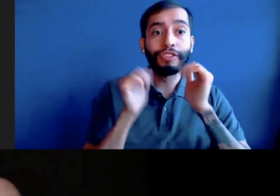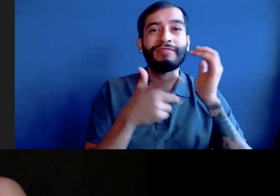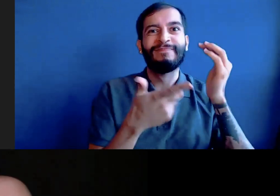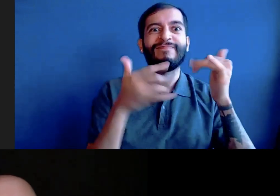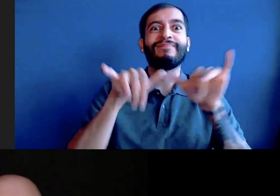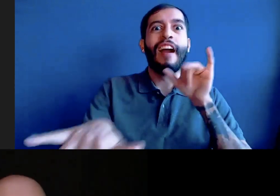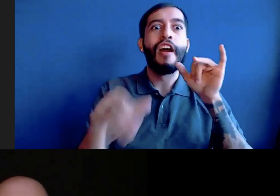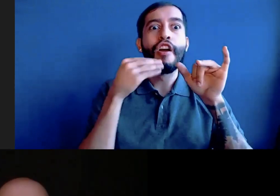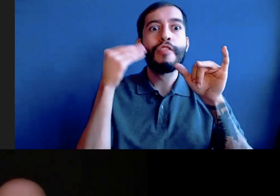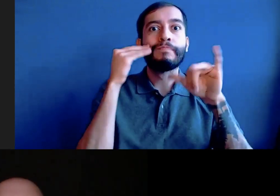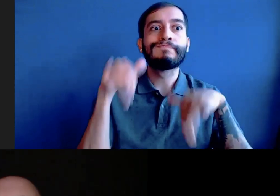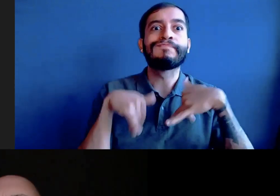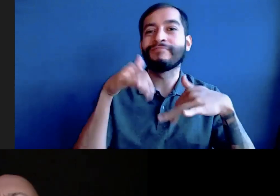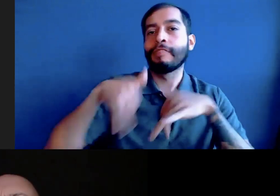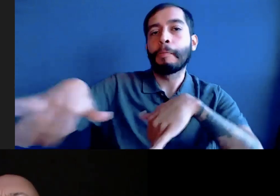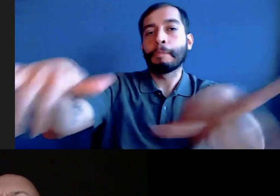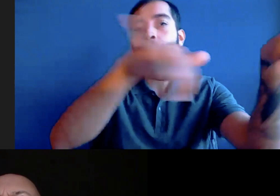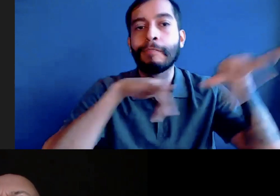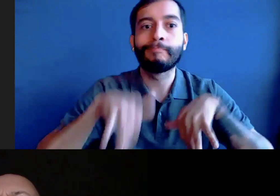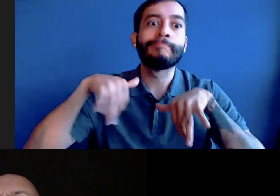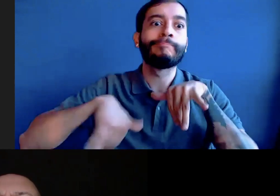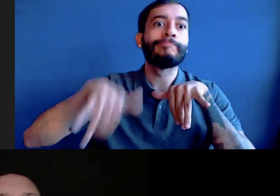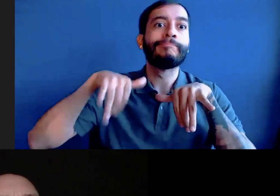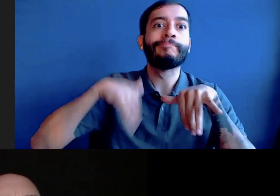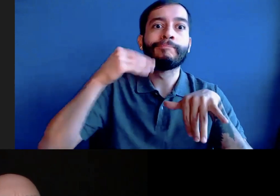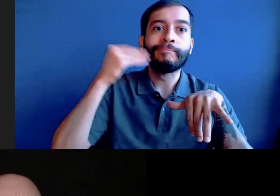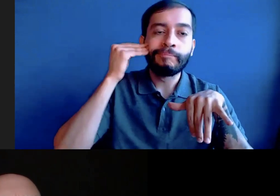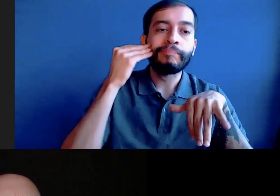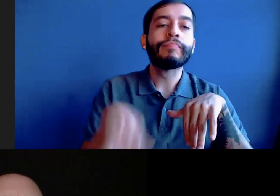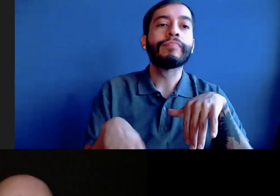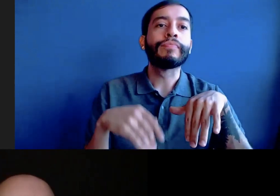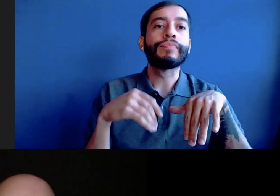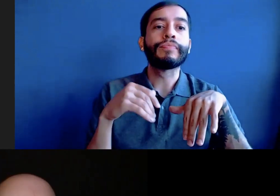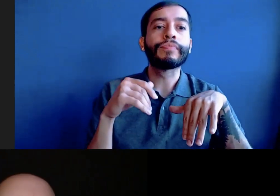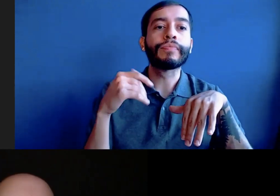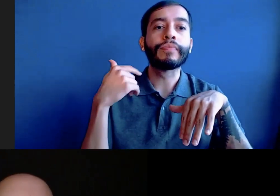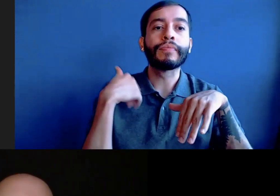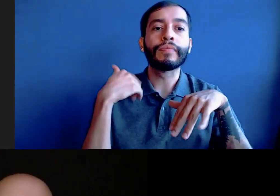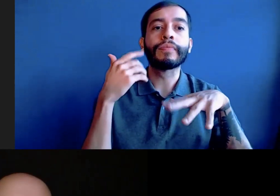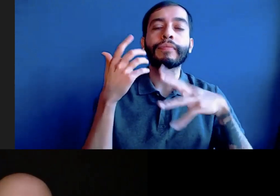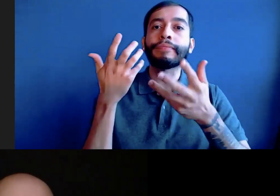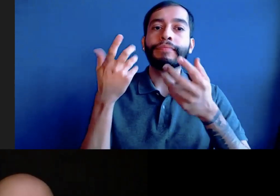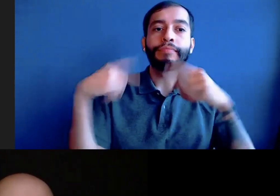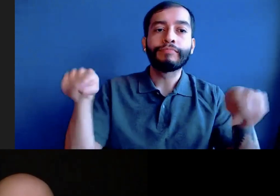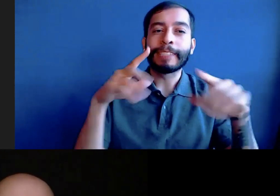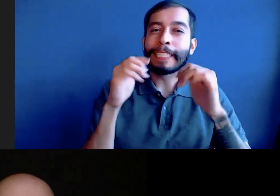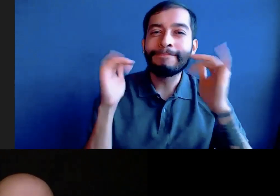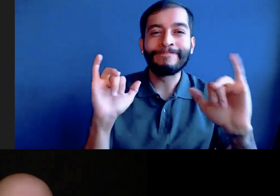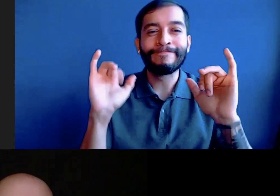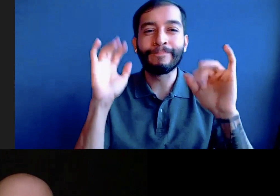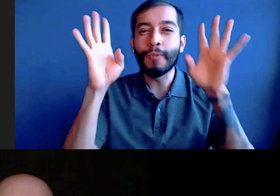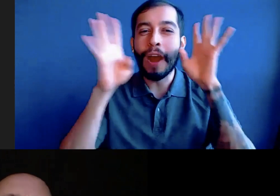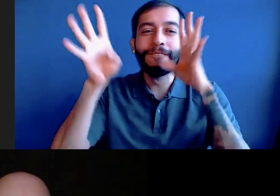are closed. So the first thing that we were advising people to do was to sort themselves out some audio stuff at home so they could